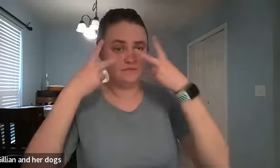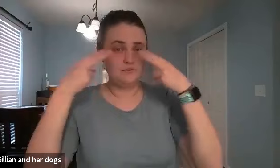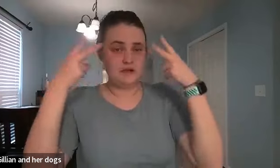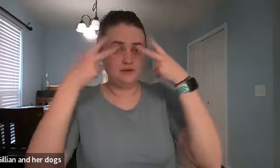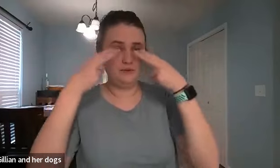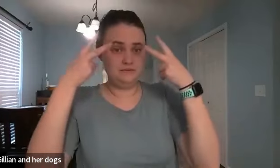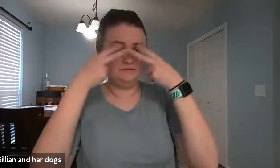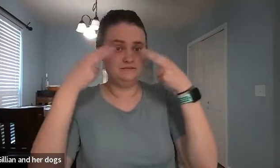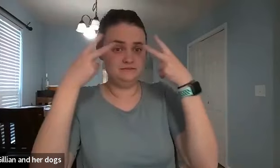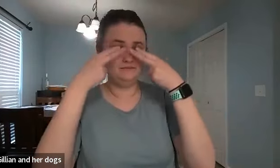Raccoon.